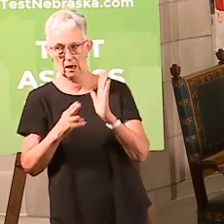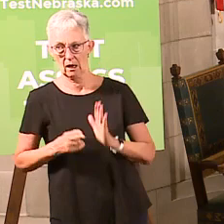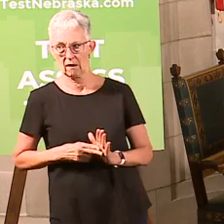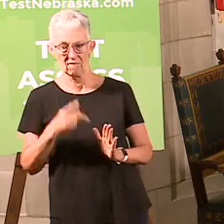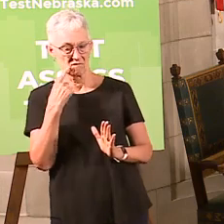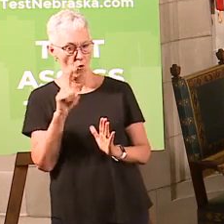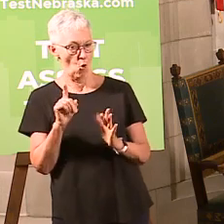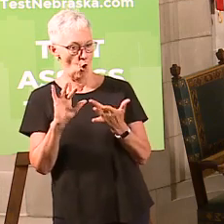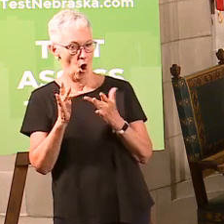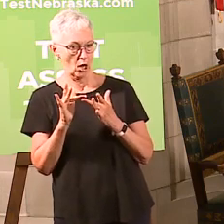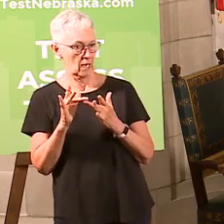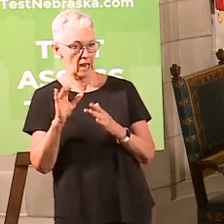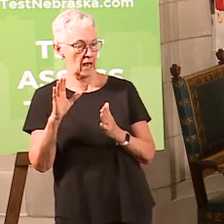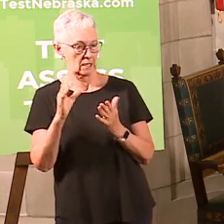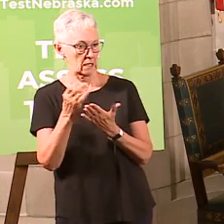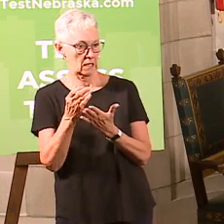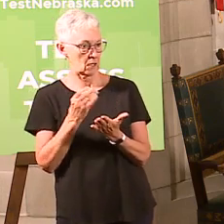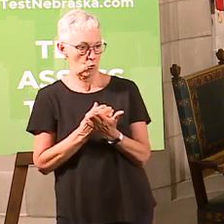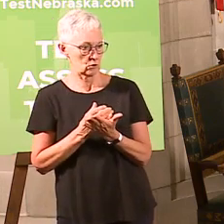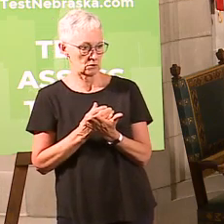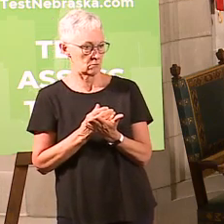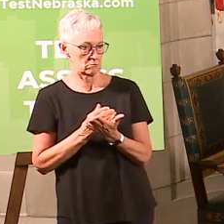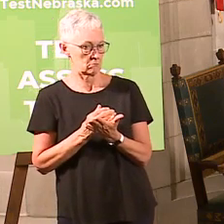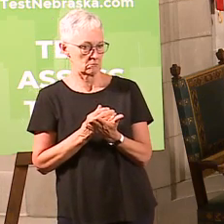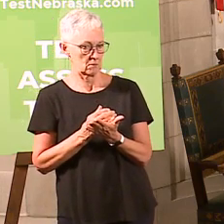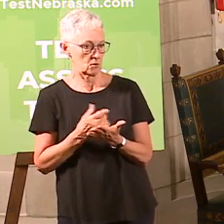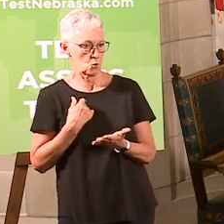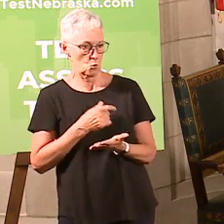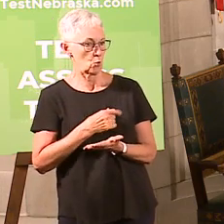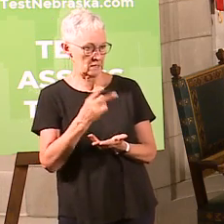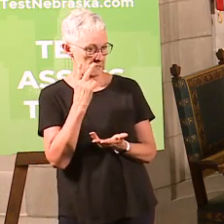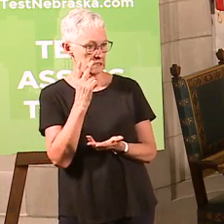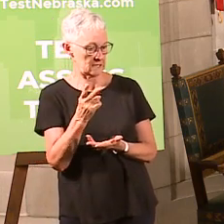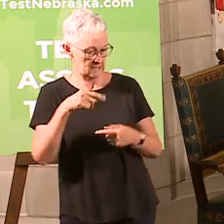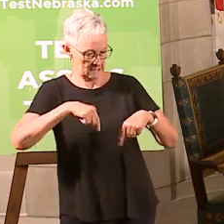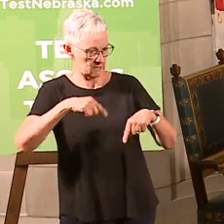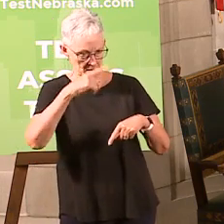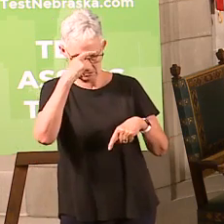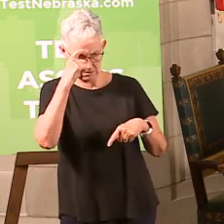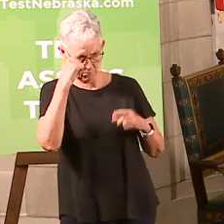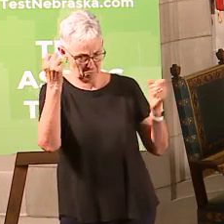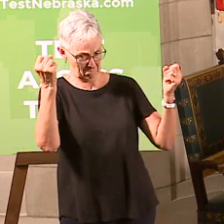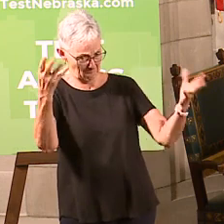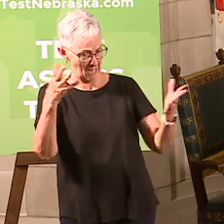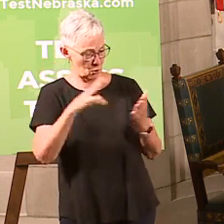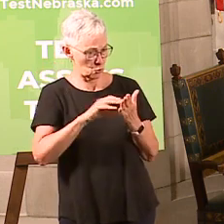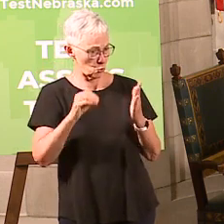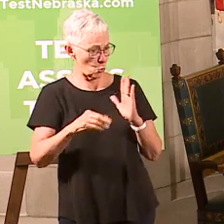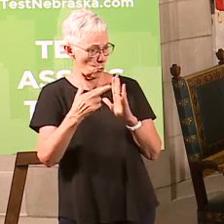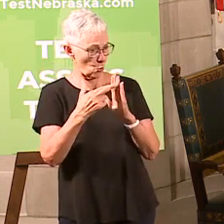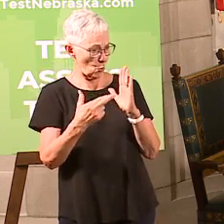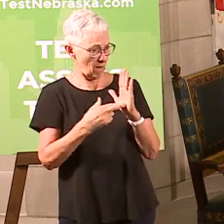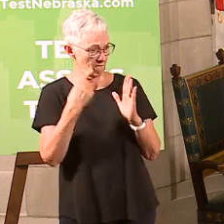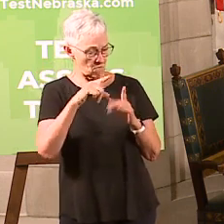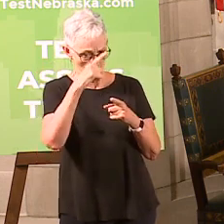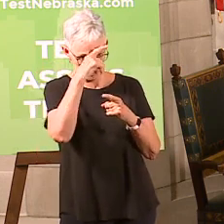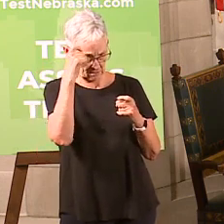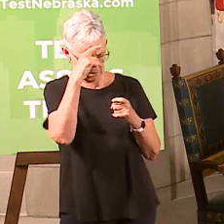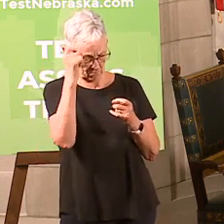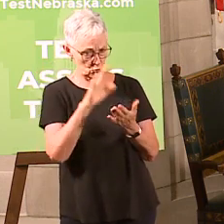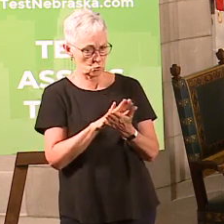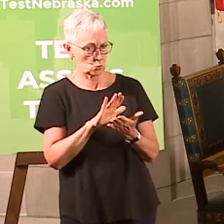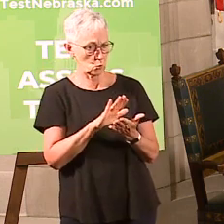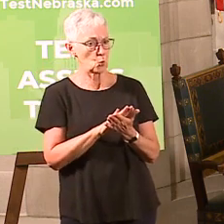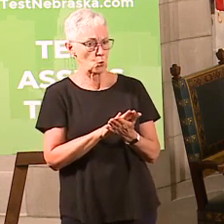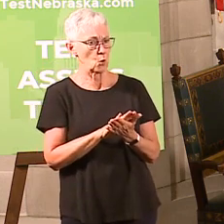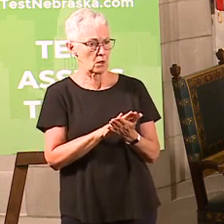summer, highest we've ever seen in credit hours per student just this summer, but we're also seeing a rise at Omaha and Lincoln in